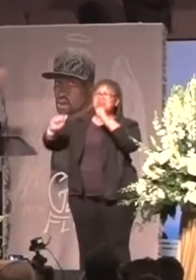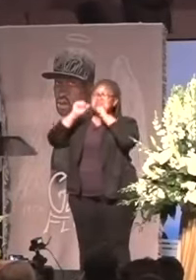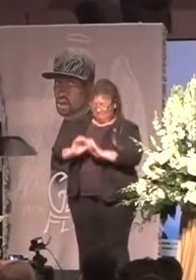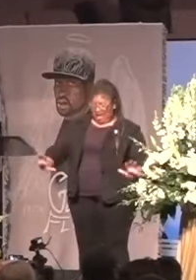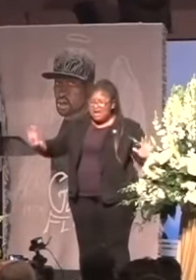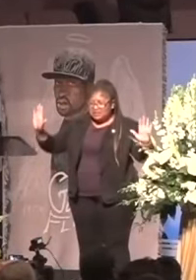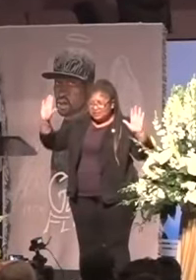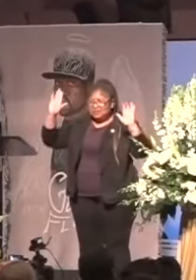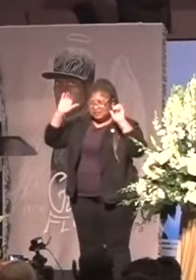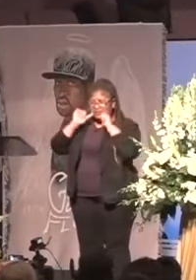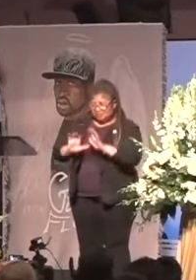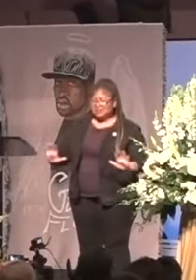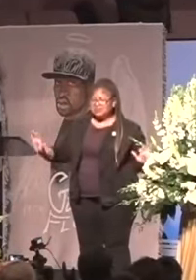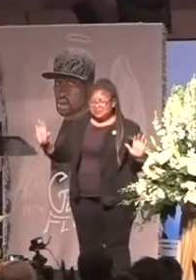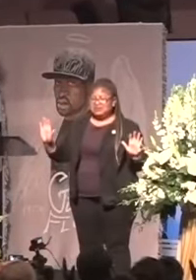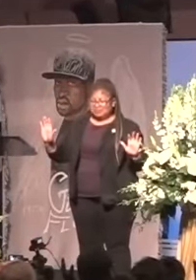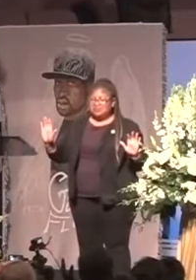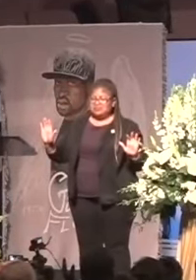bless